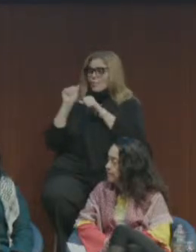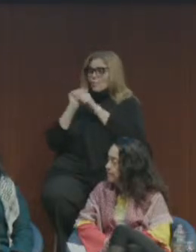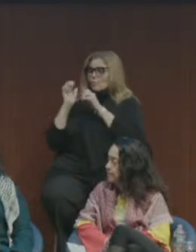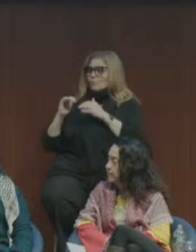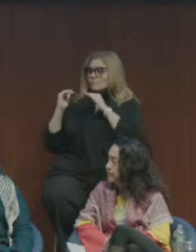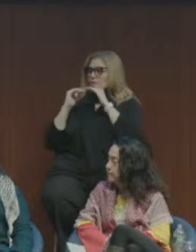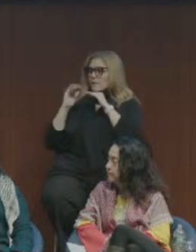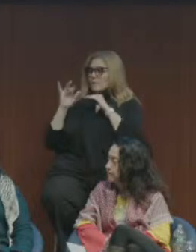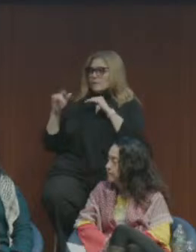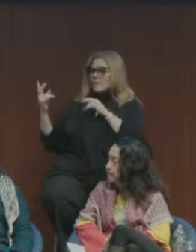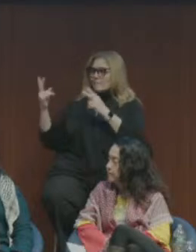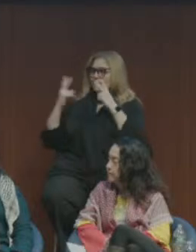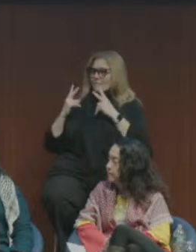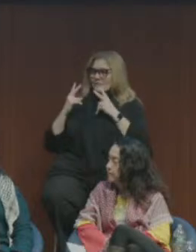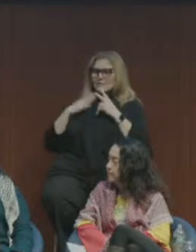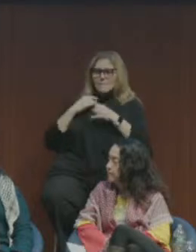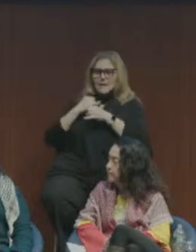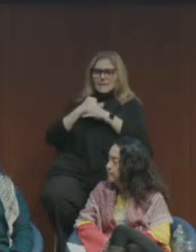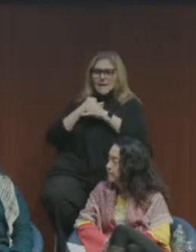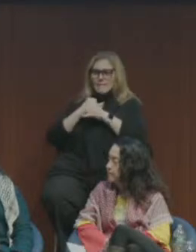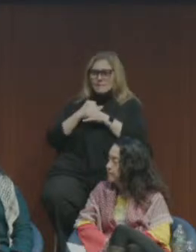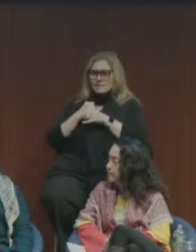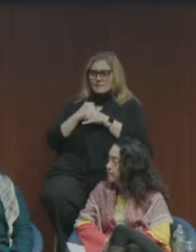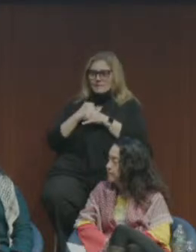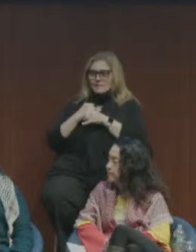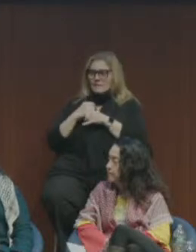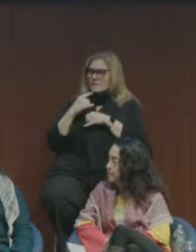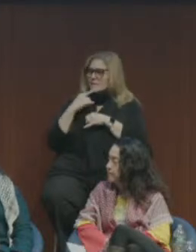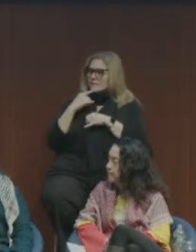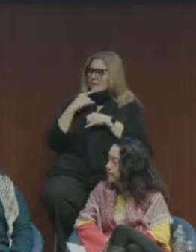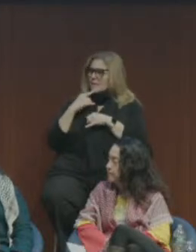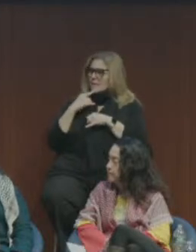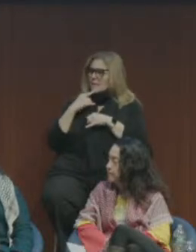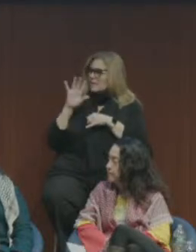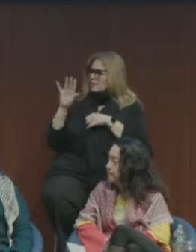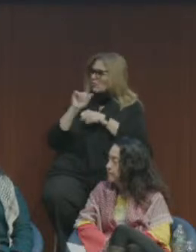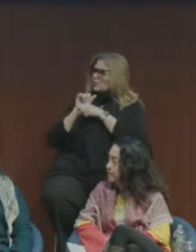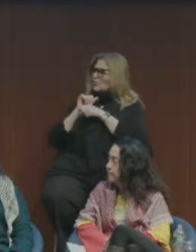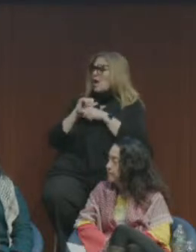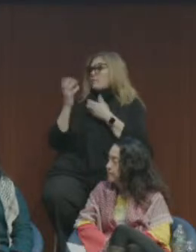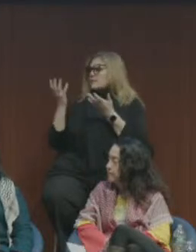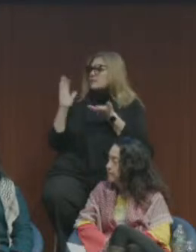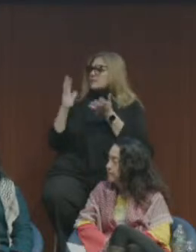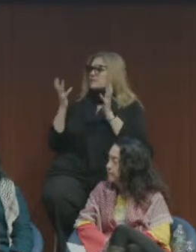had come to visit the campus, observed and said, well, your job is sort of like